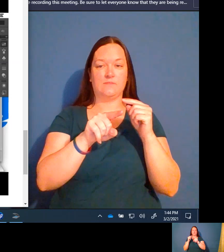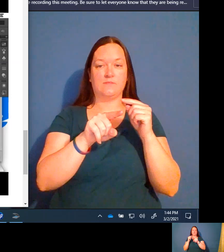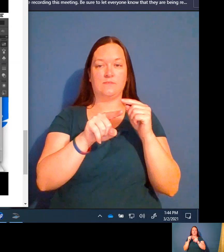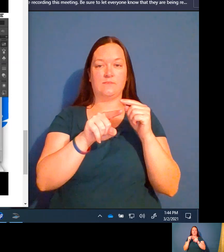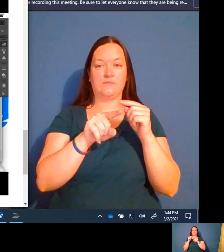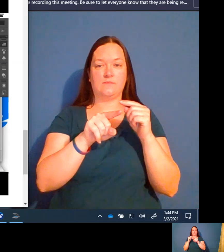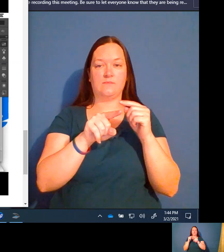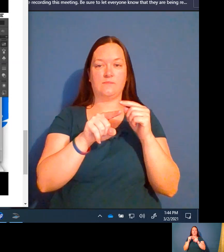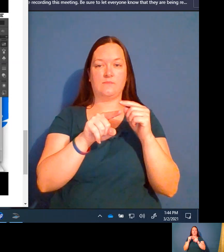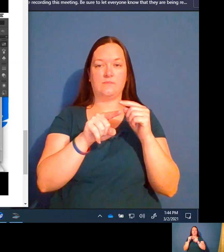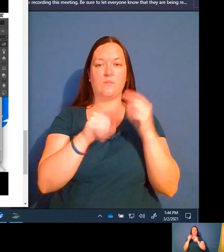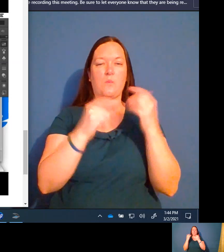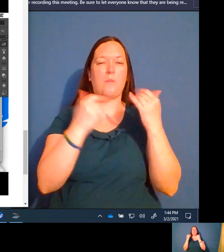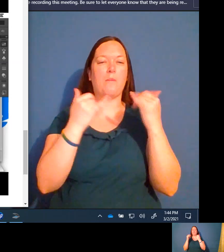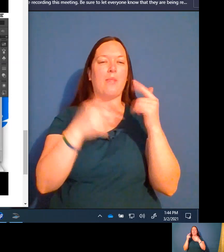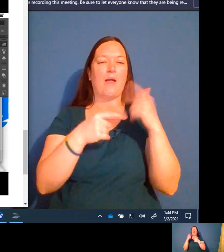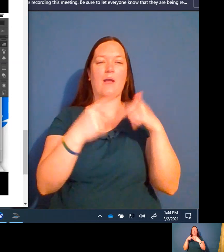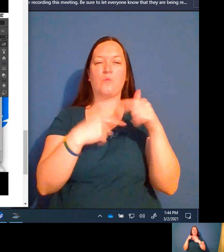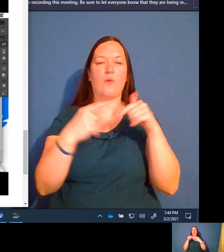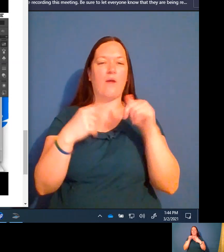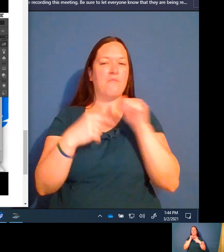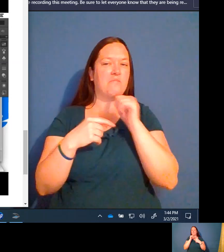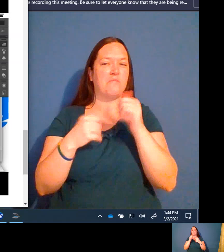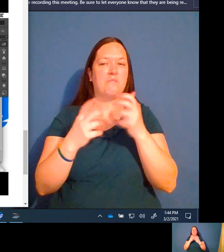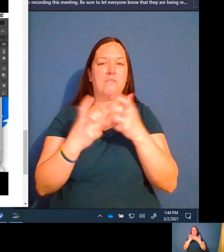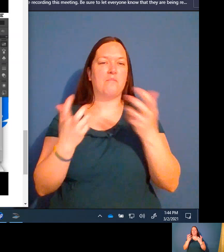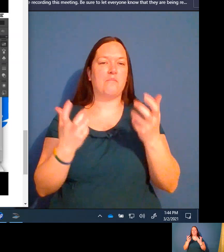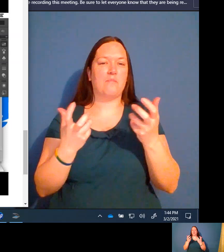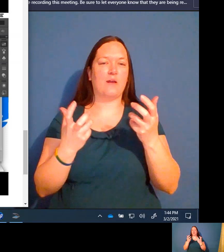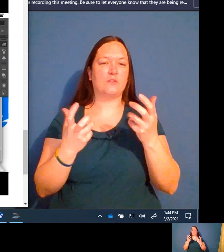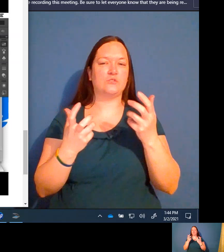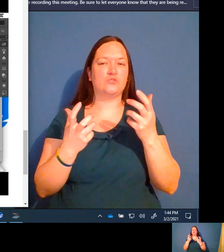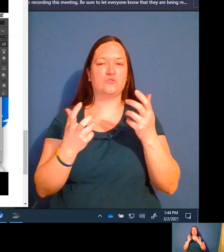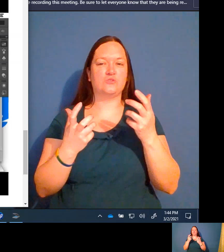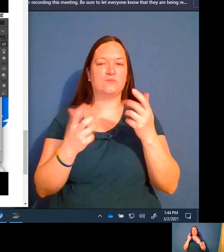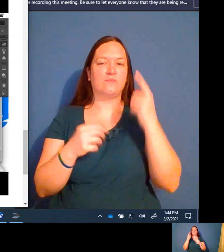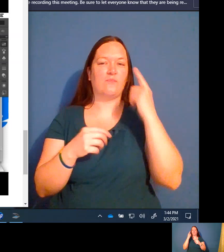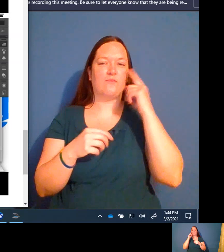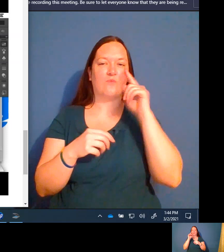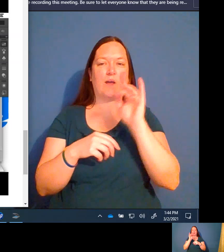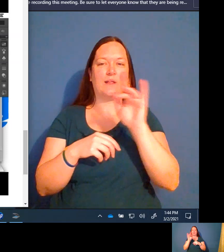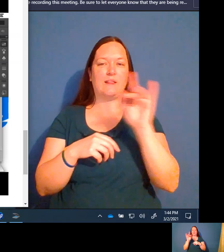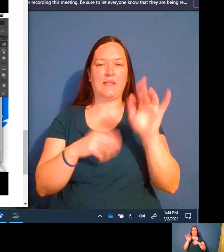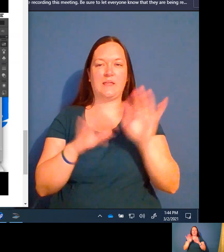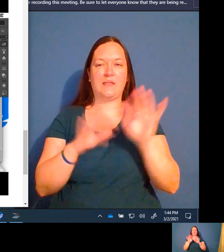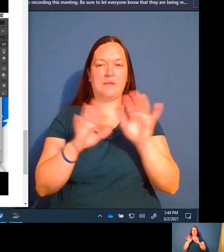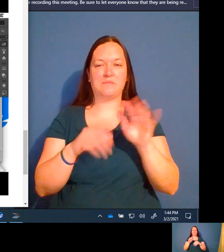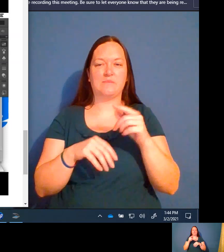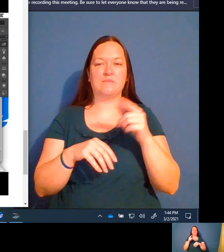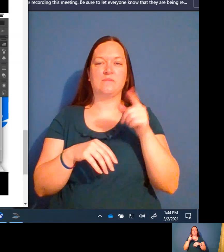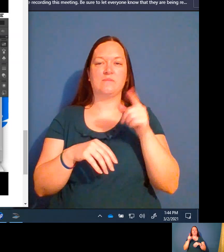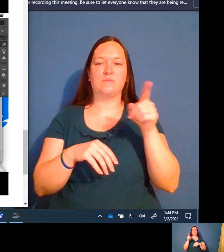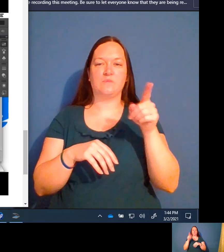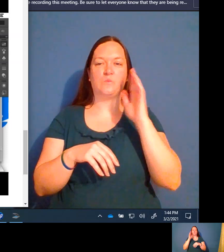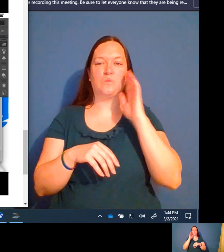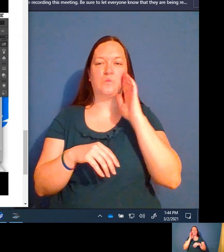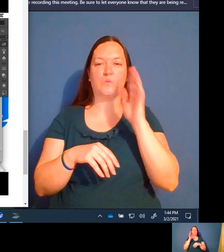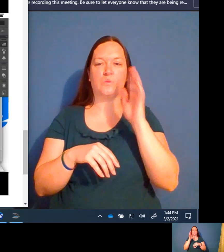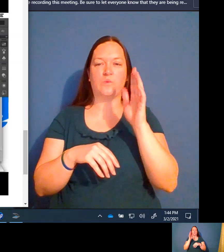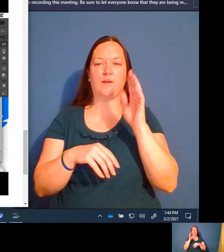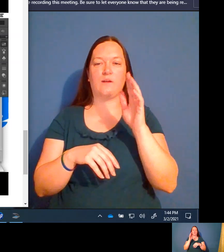And let's just play around. There's really not much logic to clicking with this mesh tool, but I'm just going